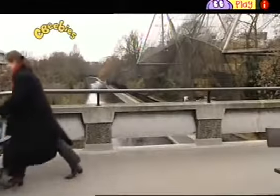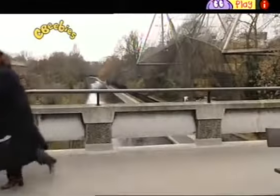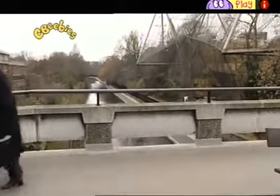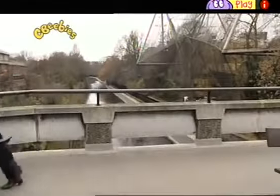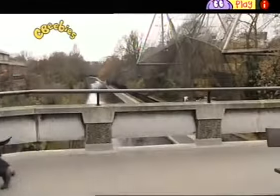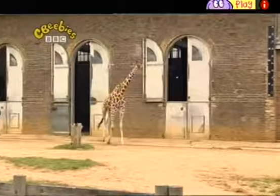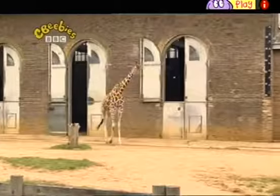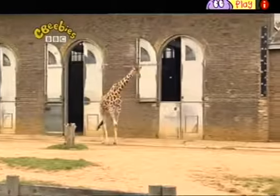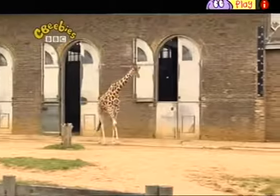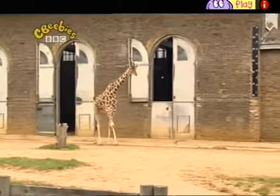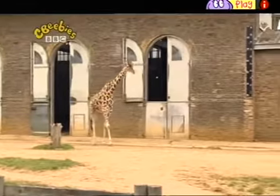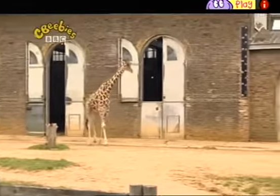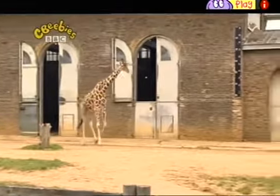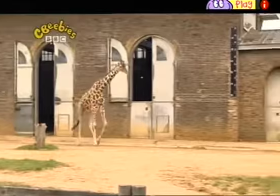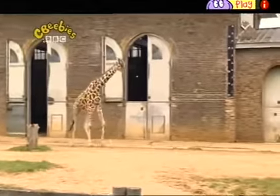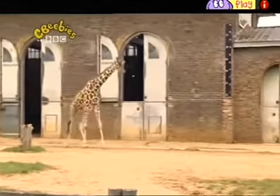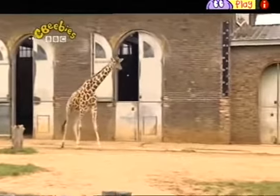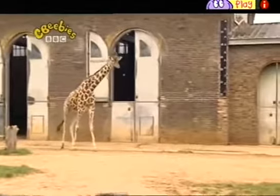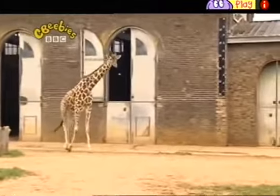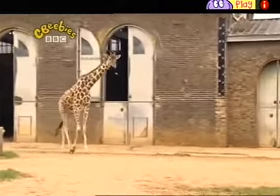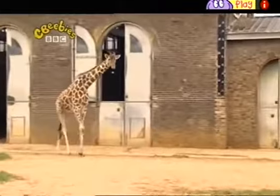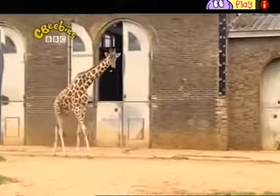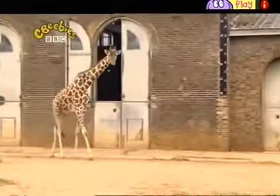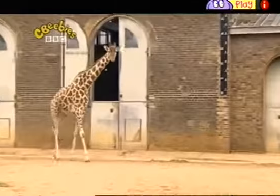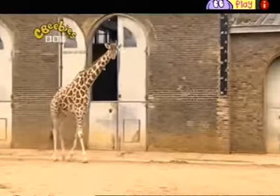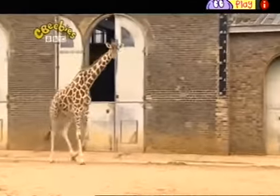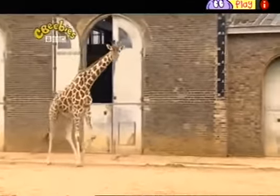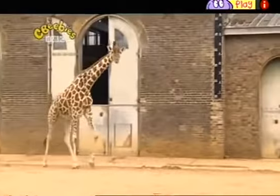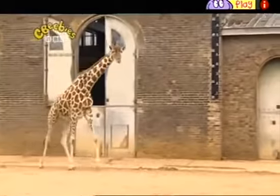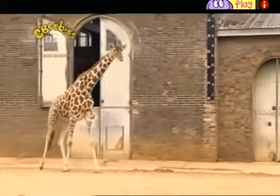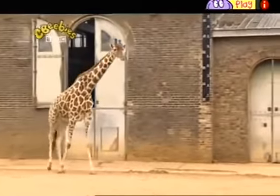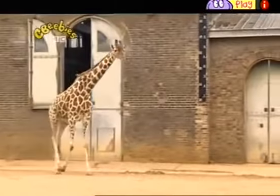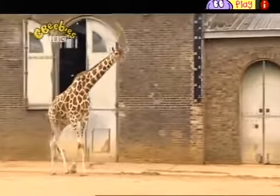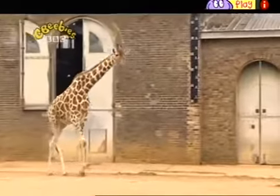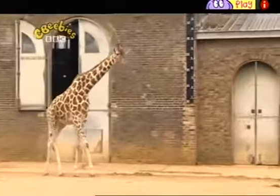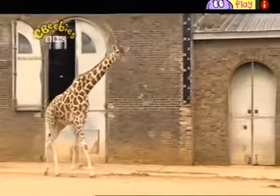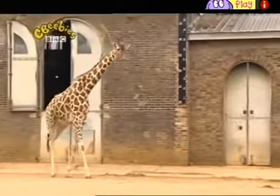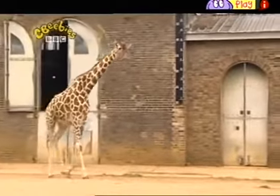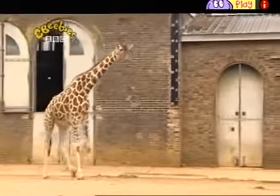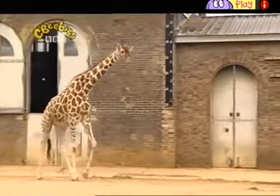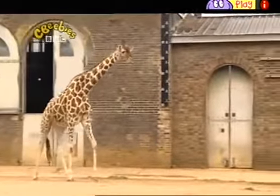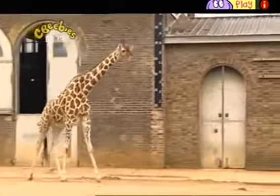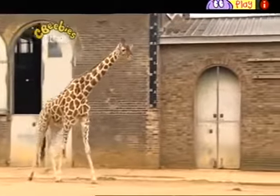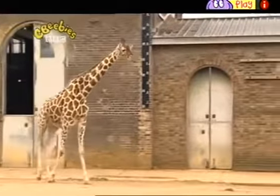what's that I can see? It's a giraffe with its long neck.